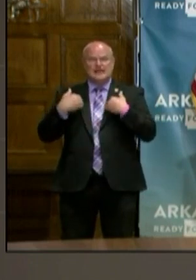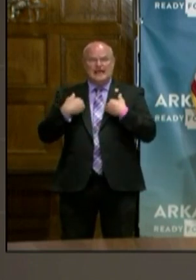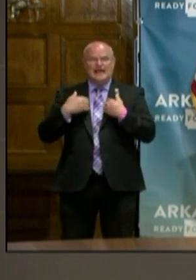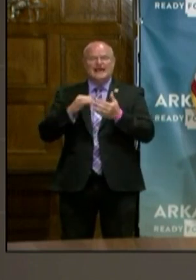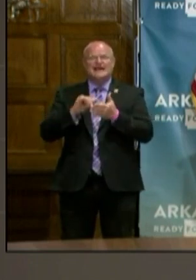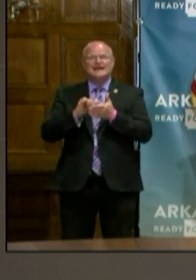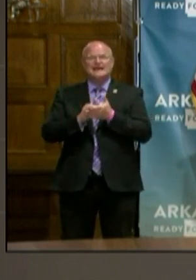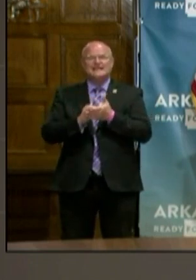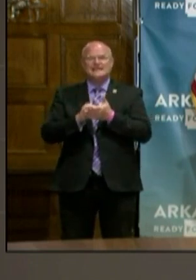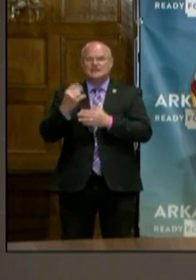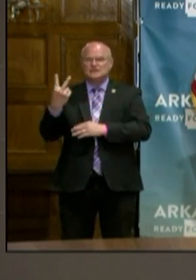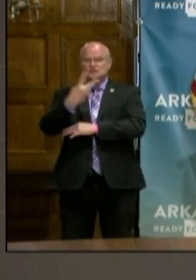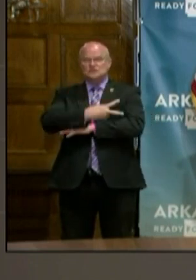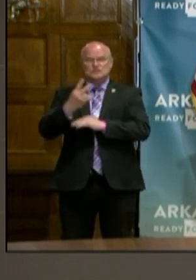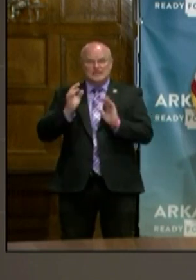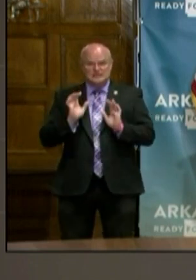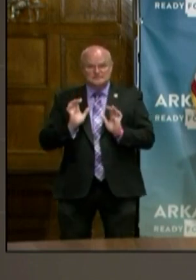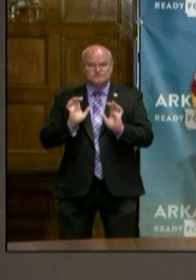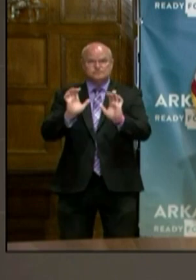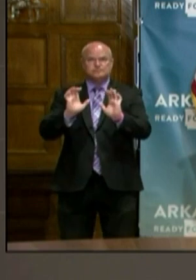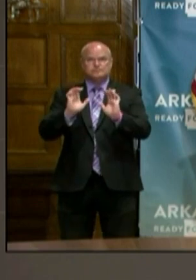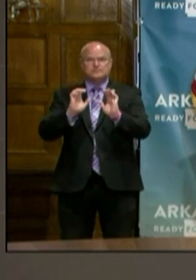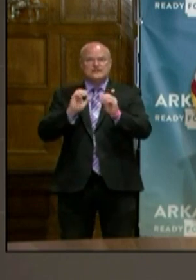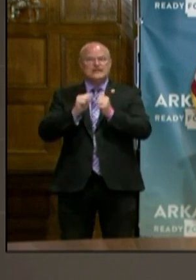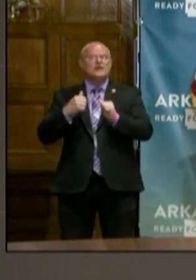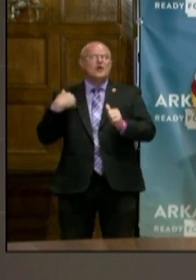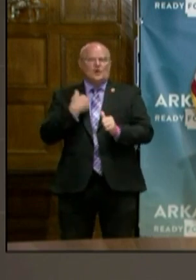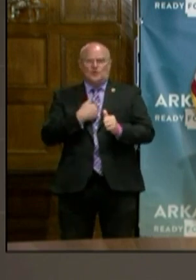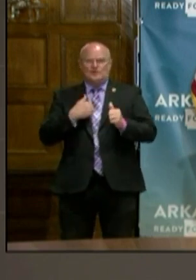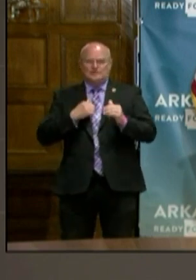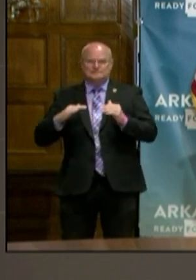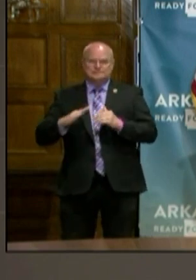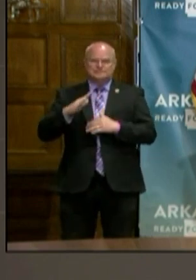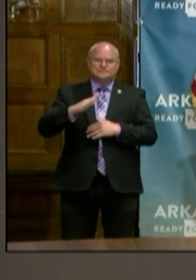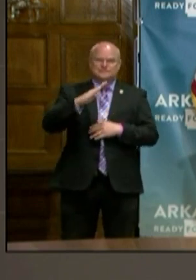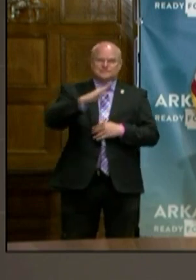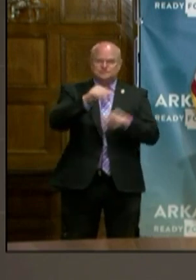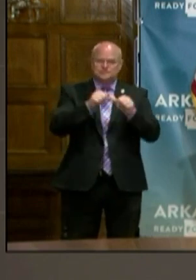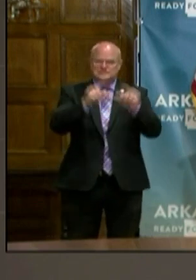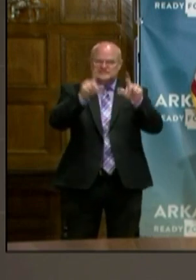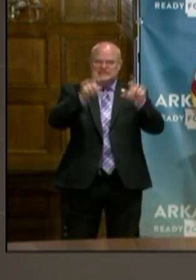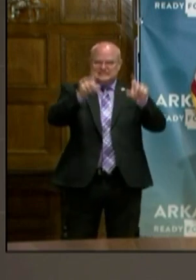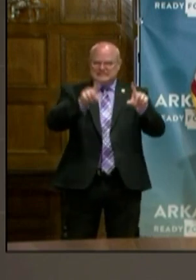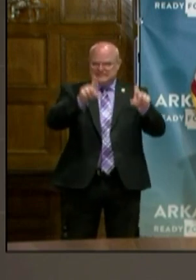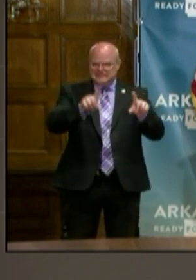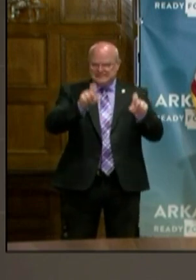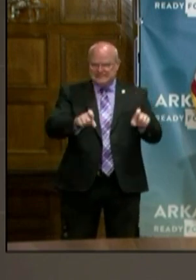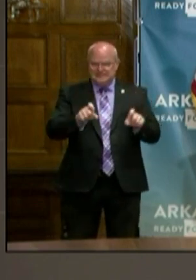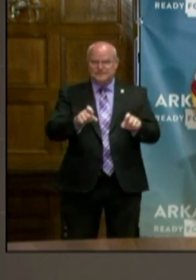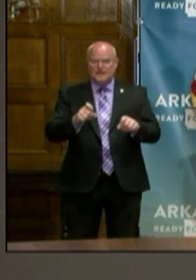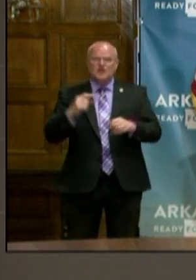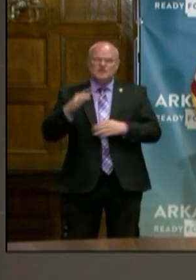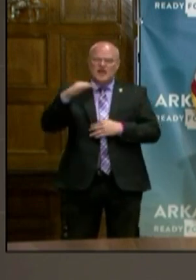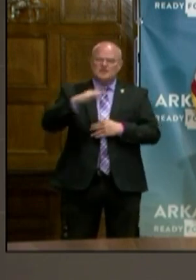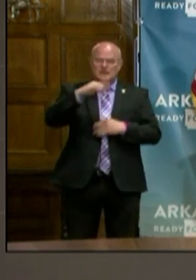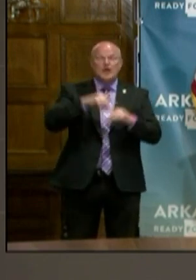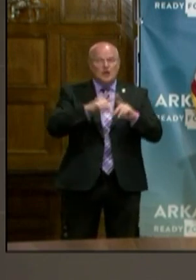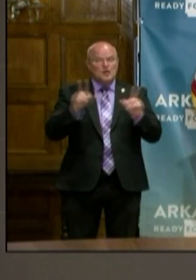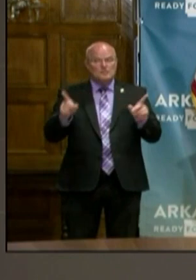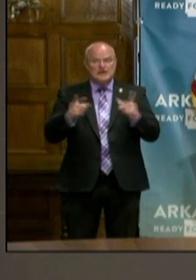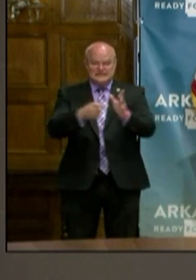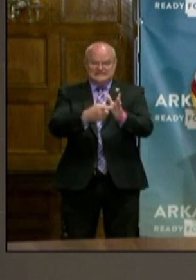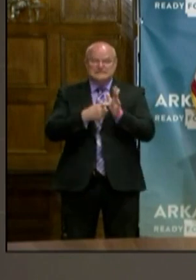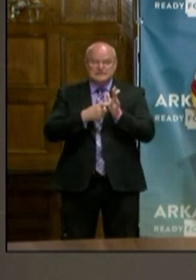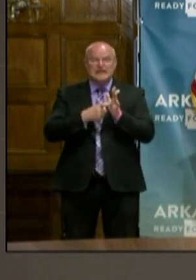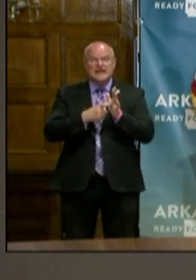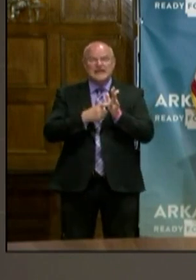the two-day surge campaign, we've been up steadily since then. I mean, up and down, but the